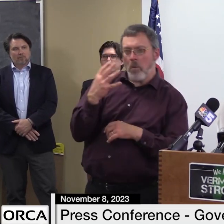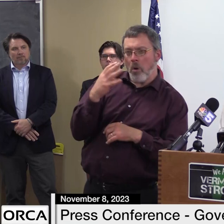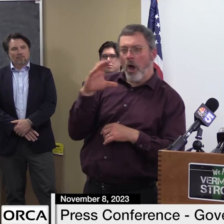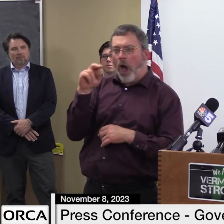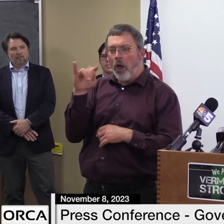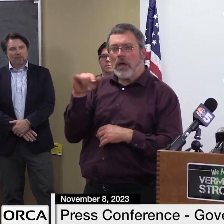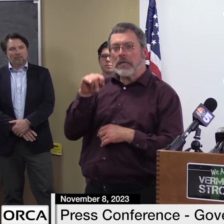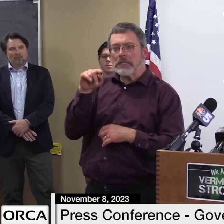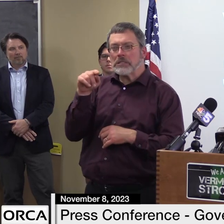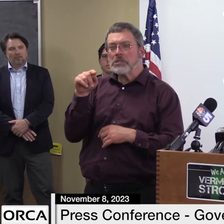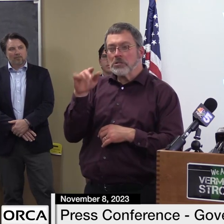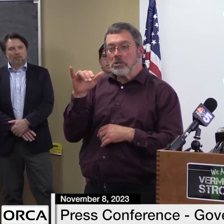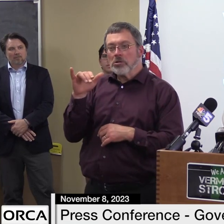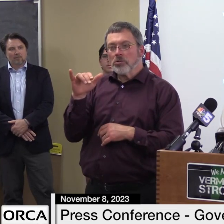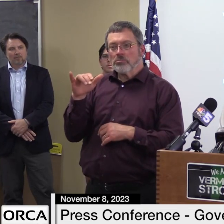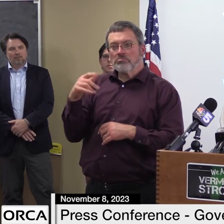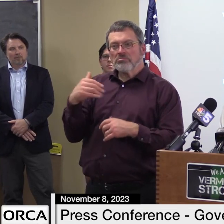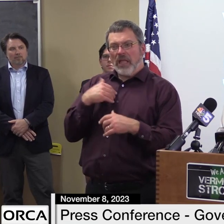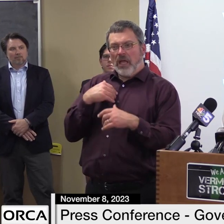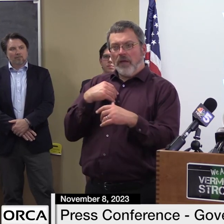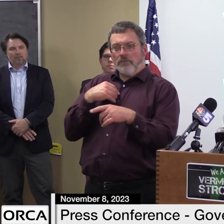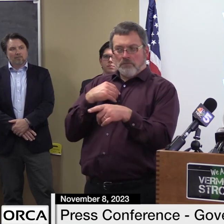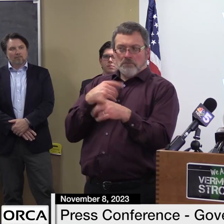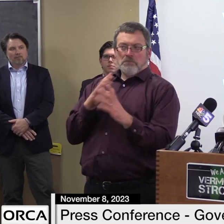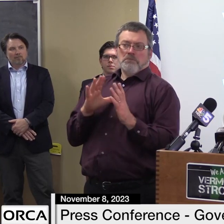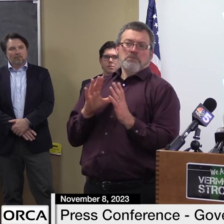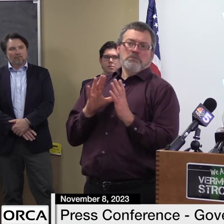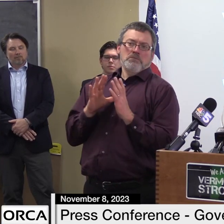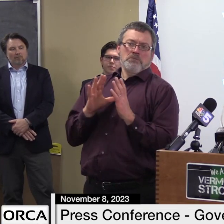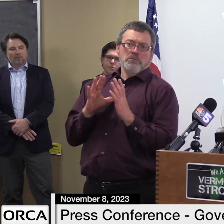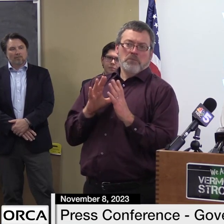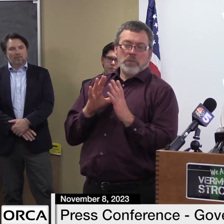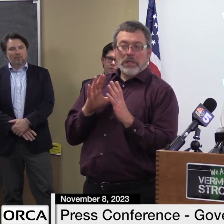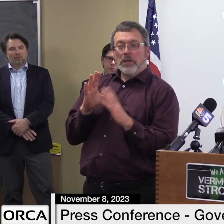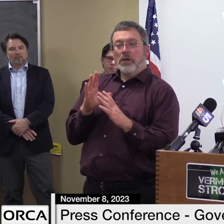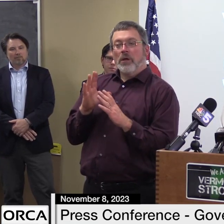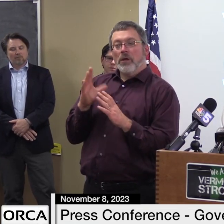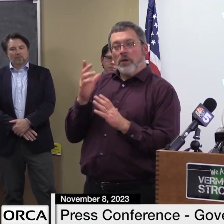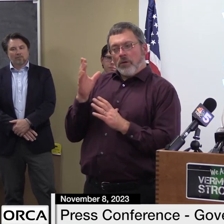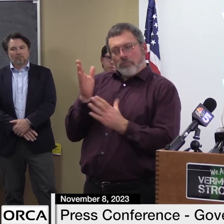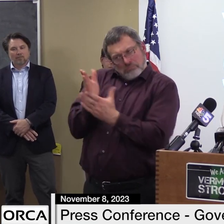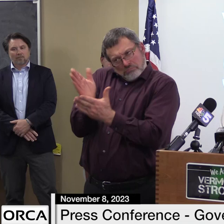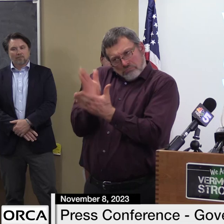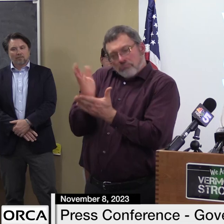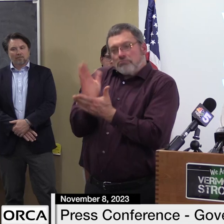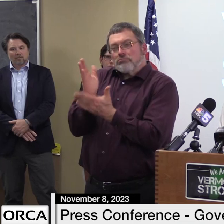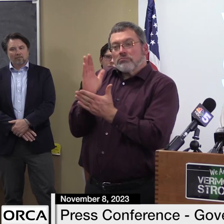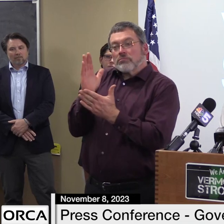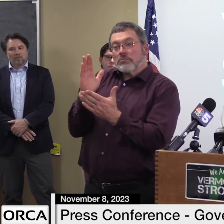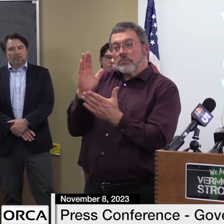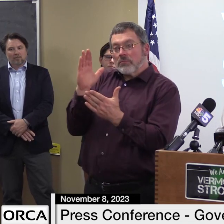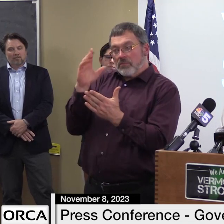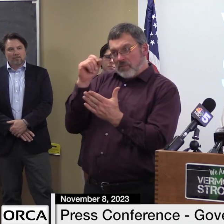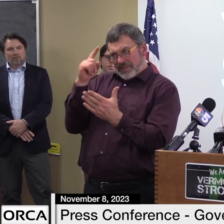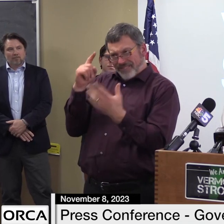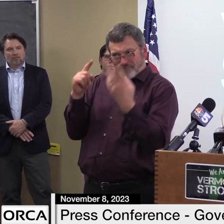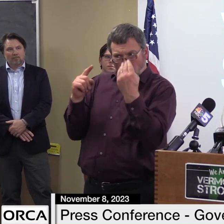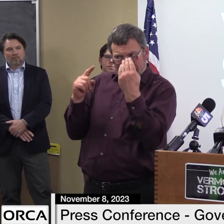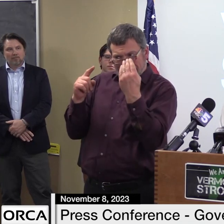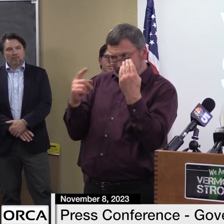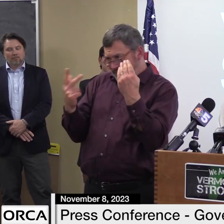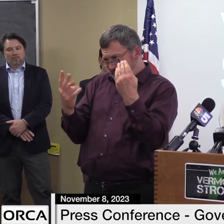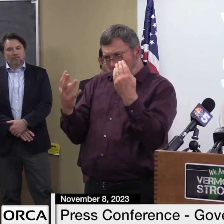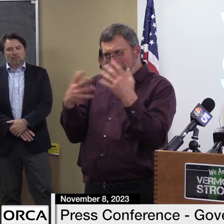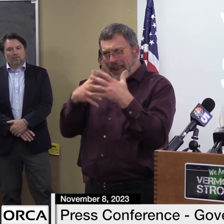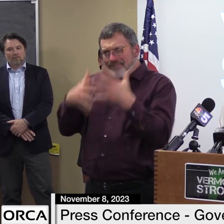three counties that are doing okay. They could be doing better, but they're doing okay. But the others, the other 10, 11,